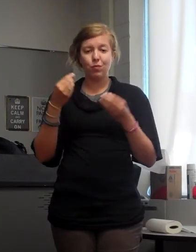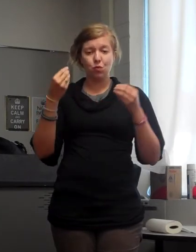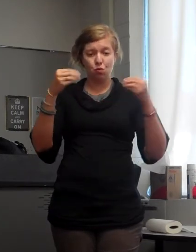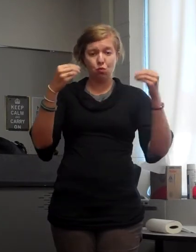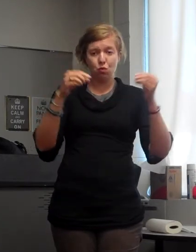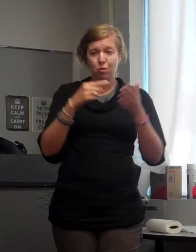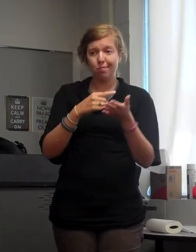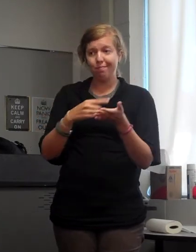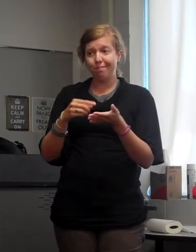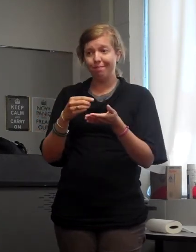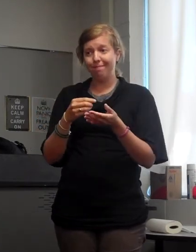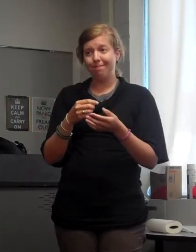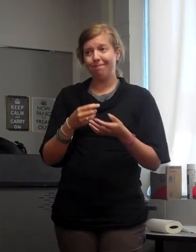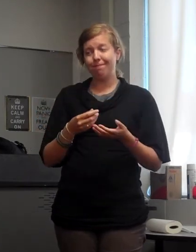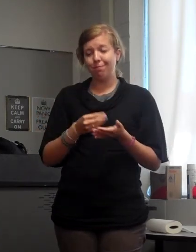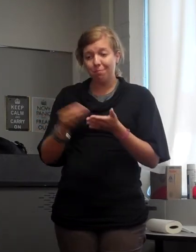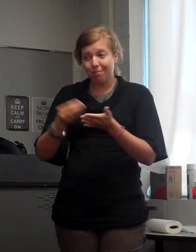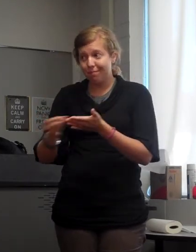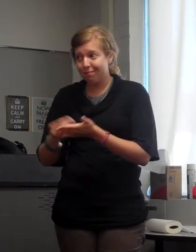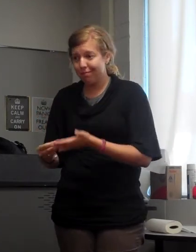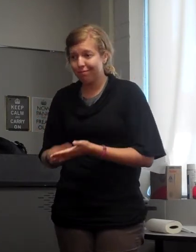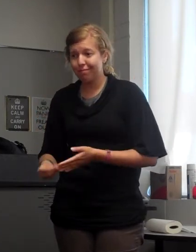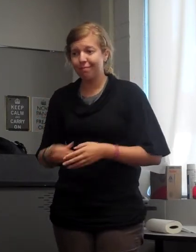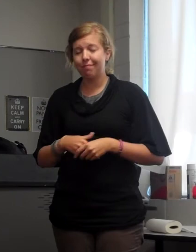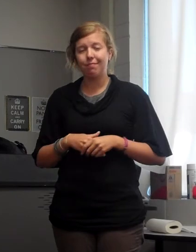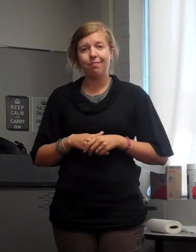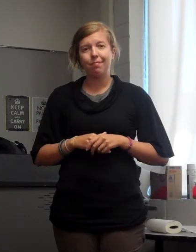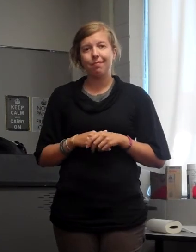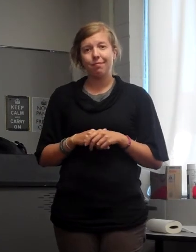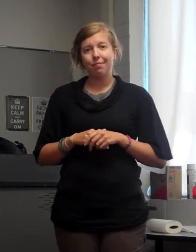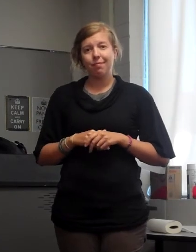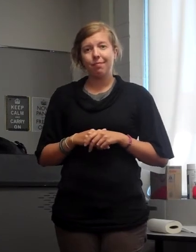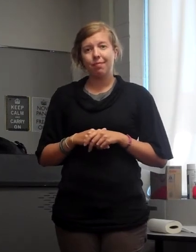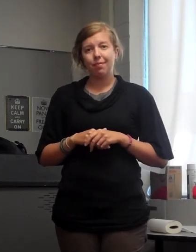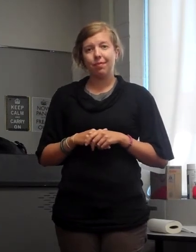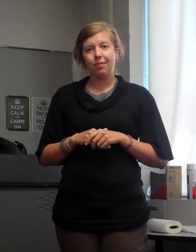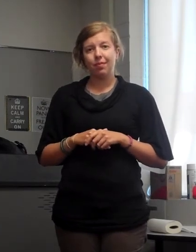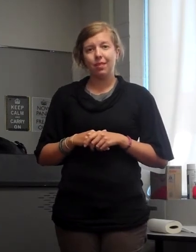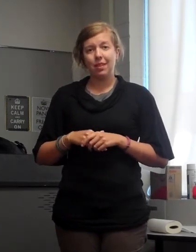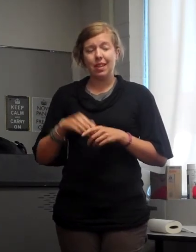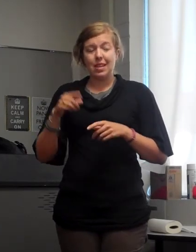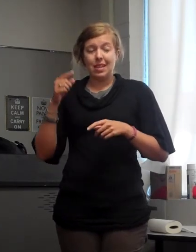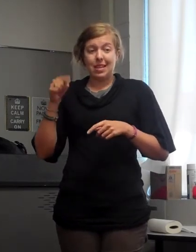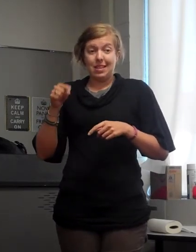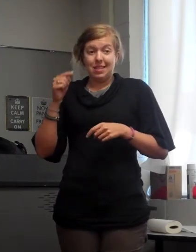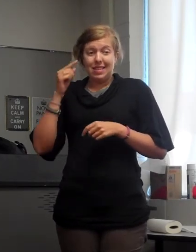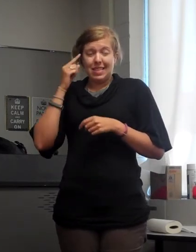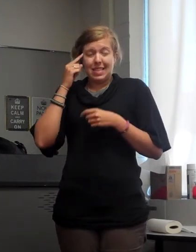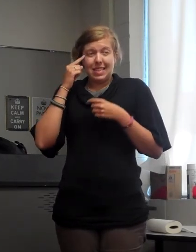this makes you think too. I just gave away 6.5 bags of garbage bags full of her clothes